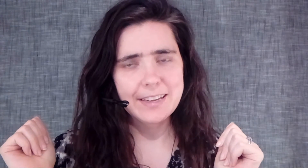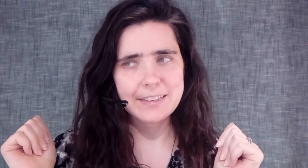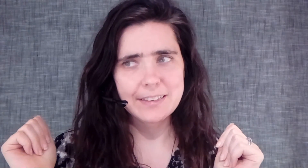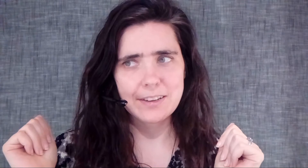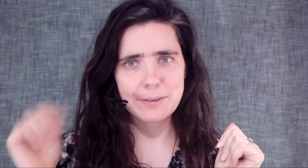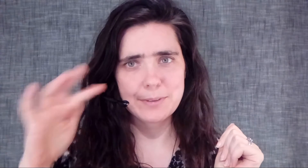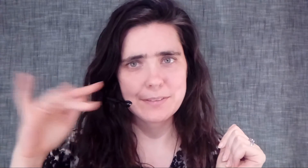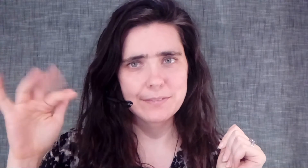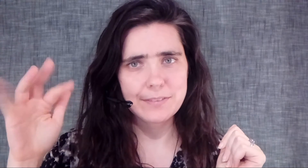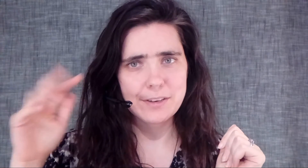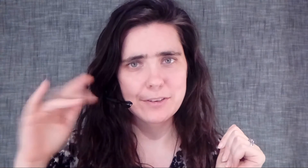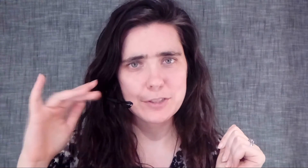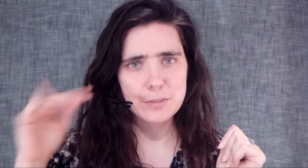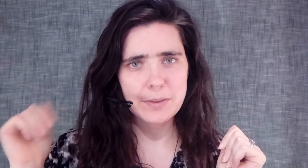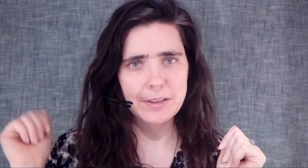I will finger spell